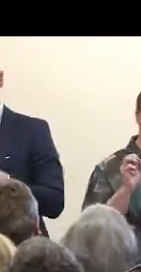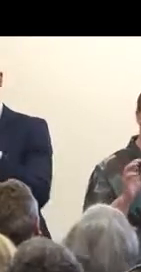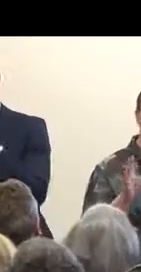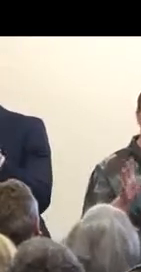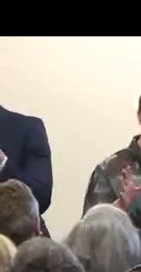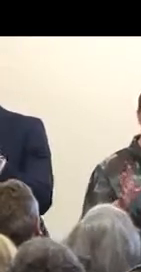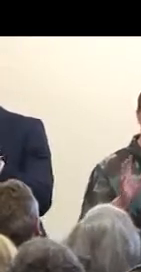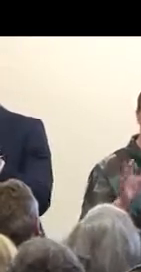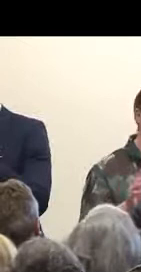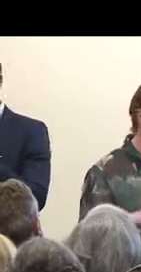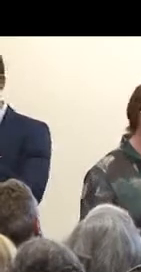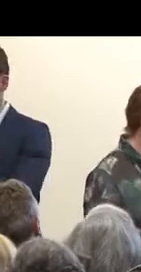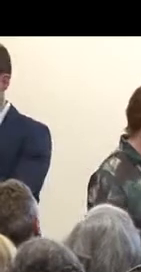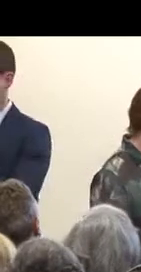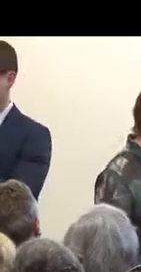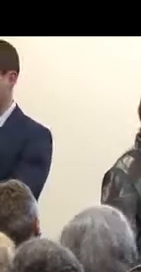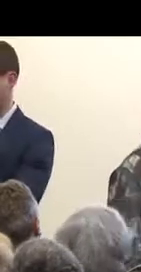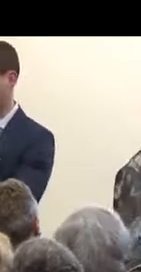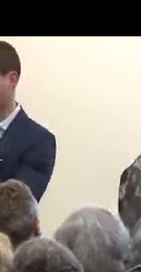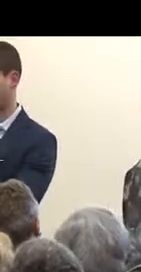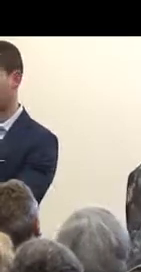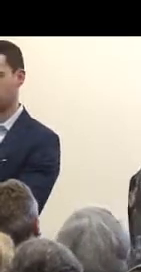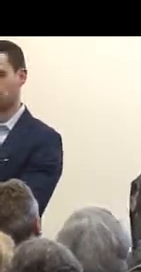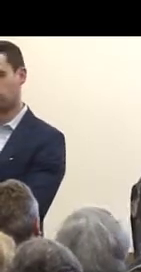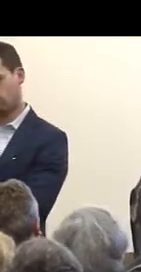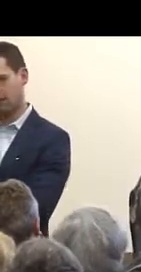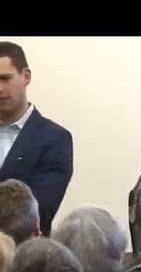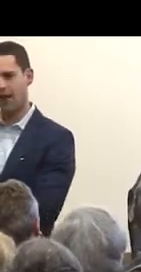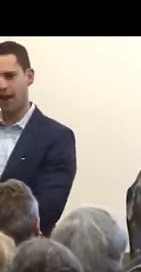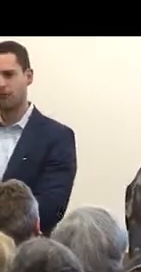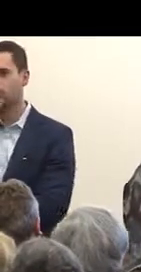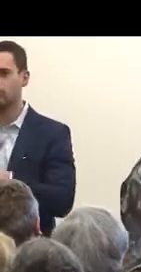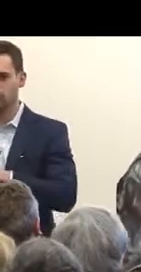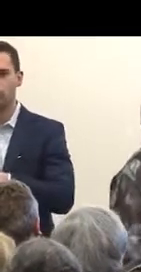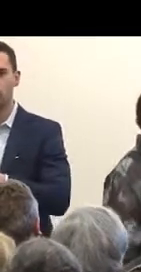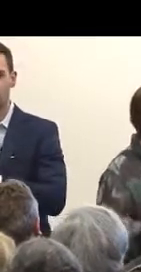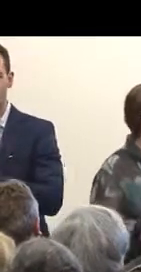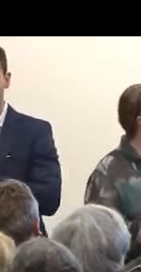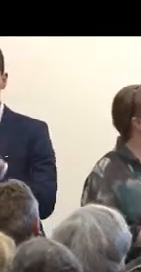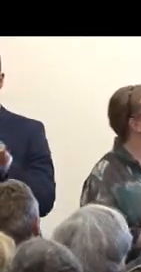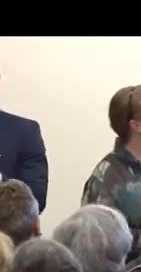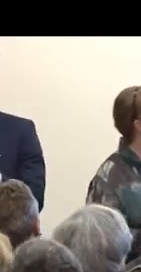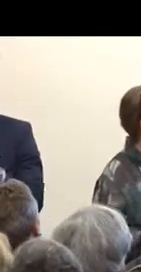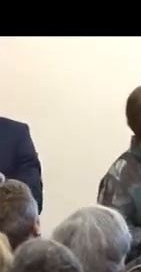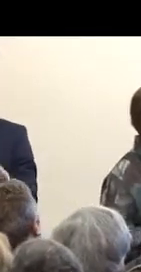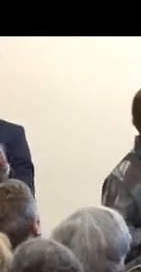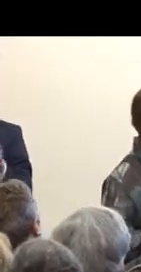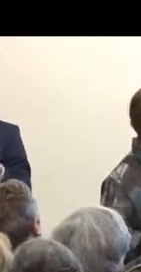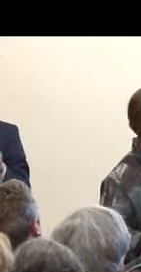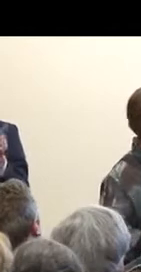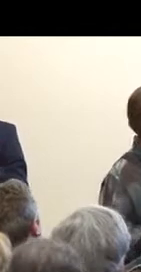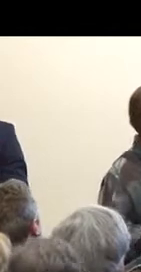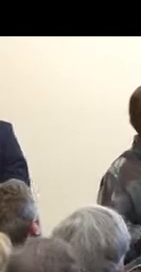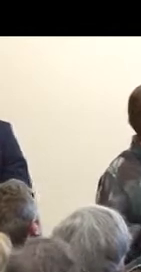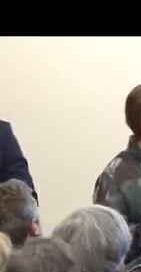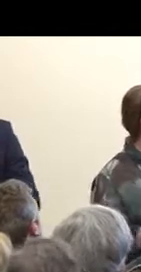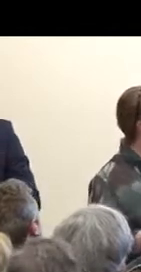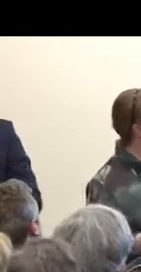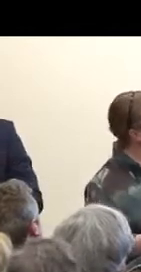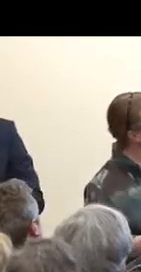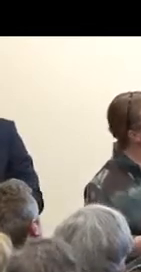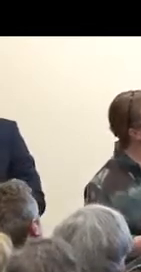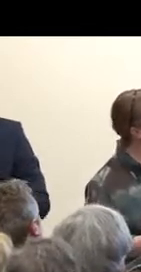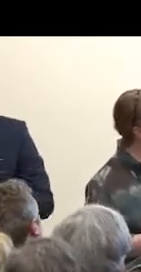and we really are looking at subject-verb agreement. So we can build our English sentence with